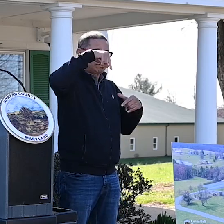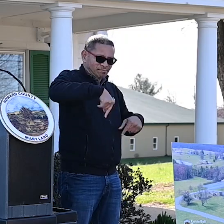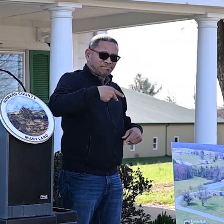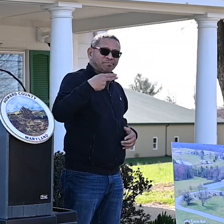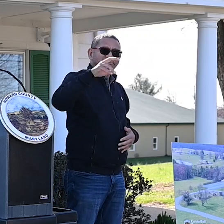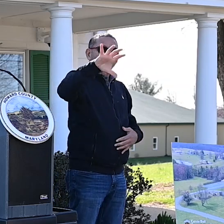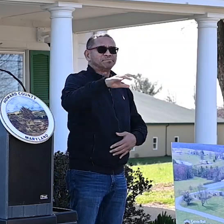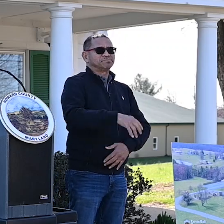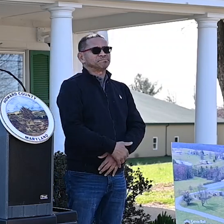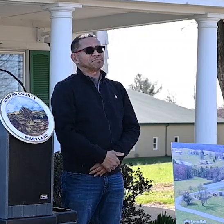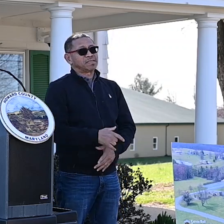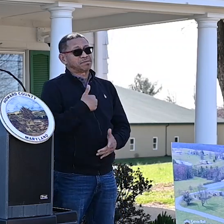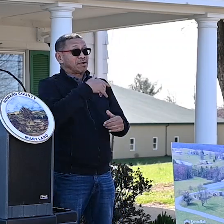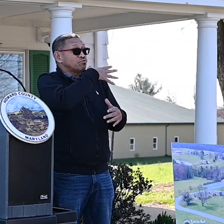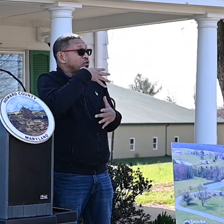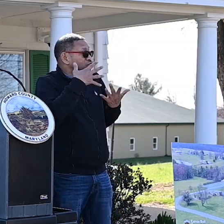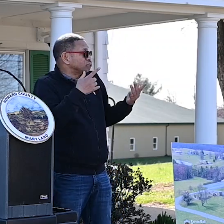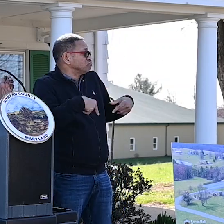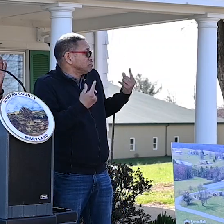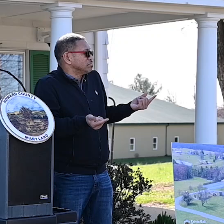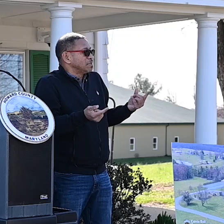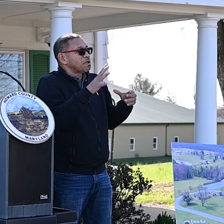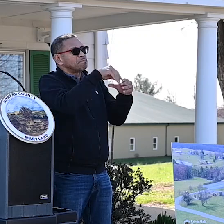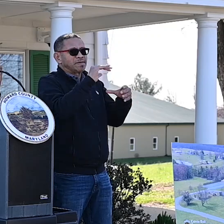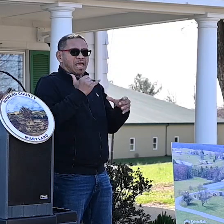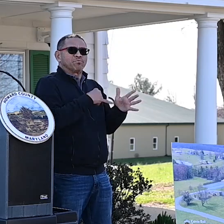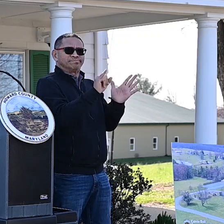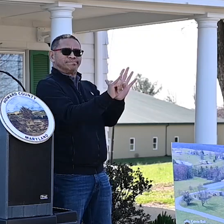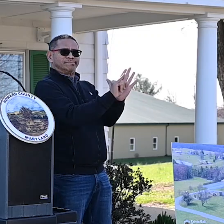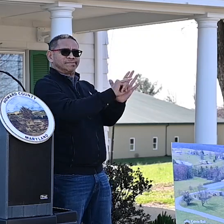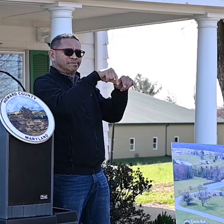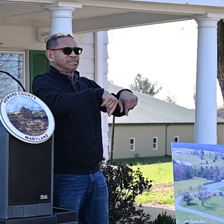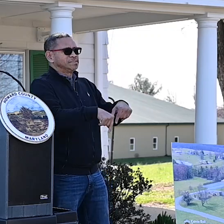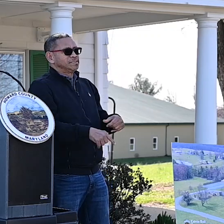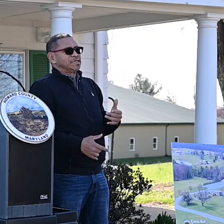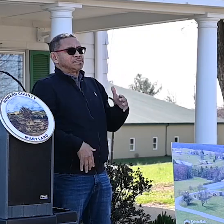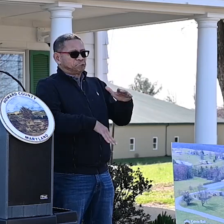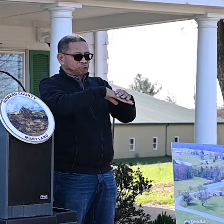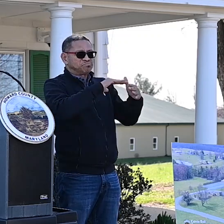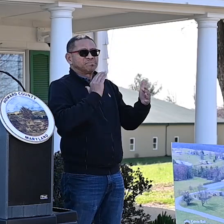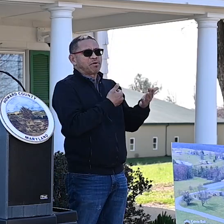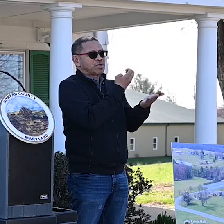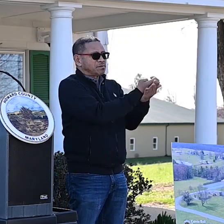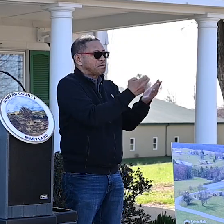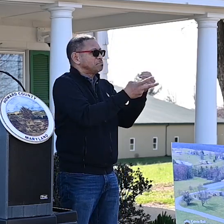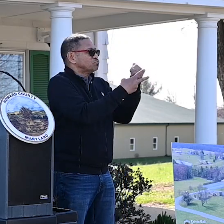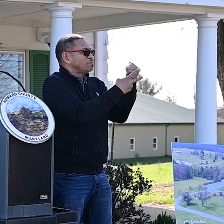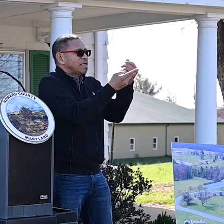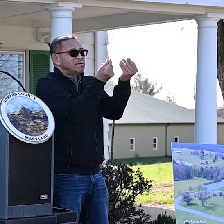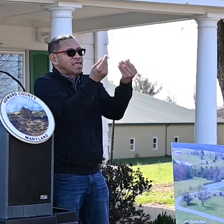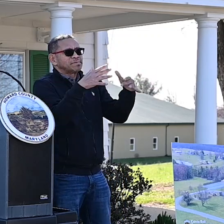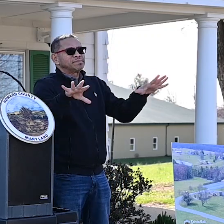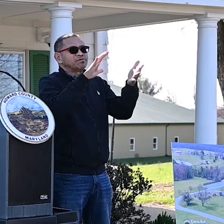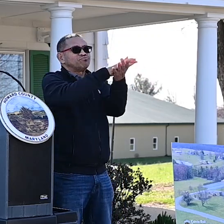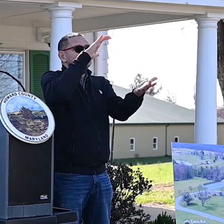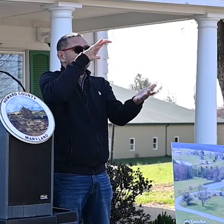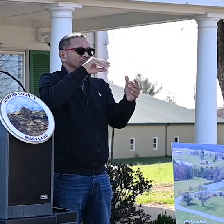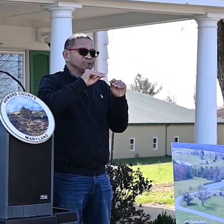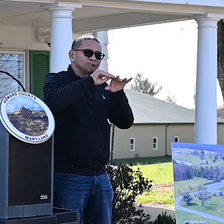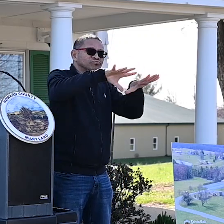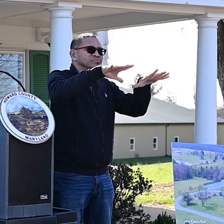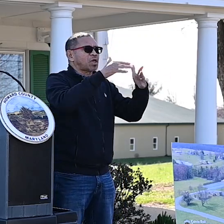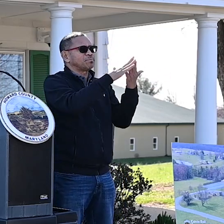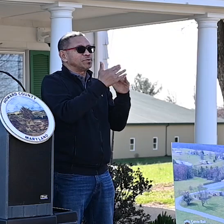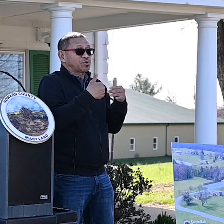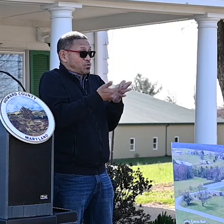this county. Agriculture has always been a part of our identity, fueling our economy, preserving our land, and enriching our community. With